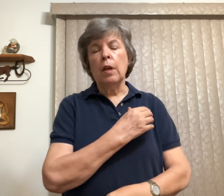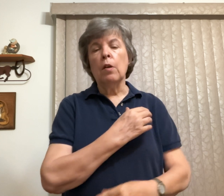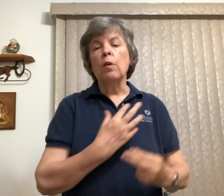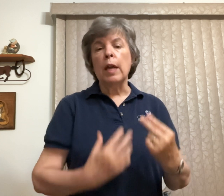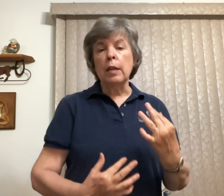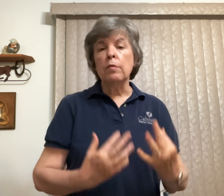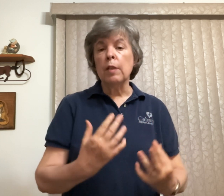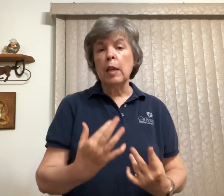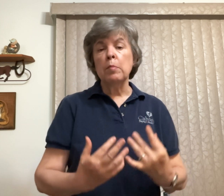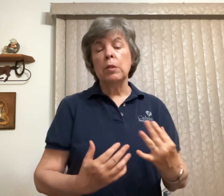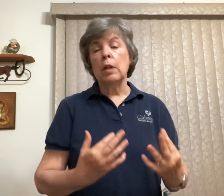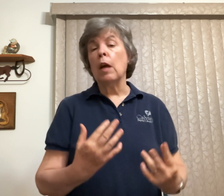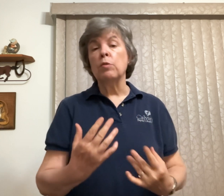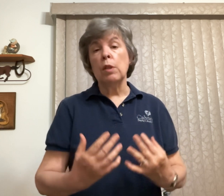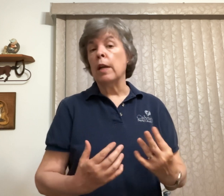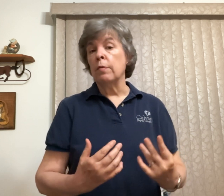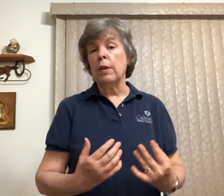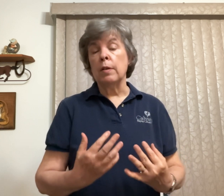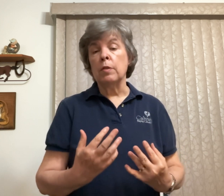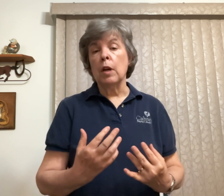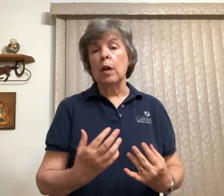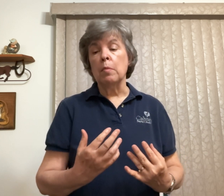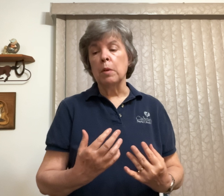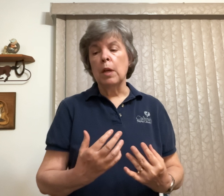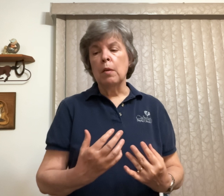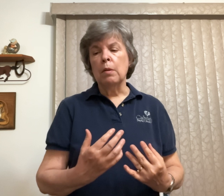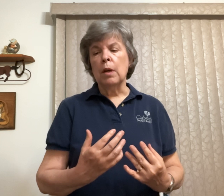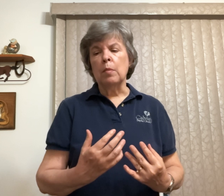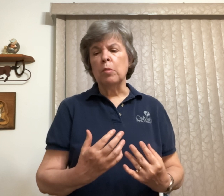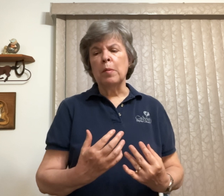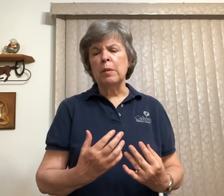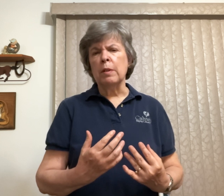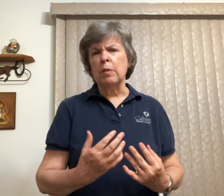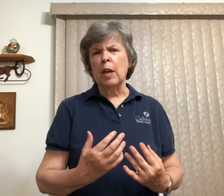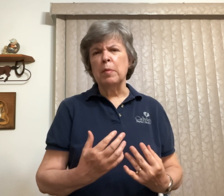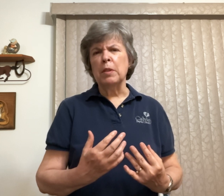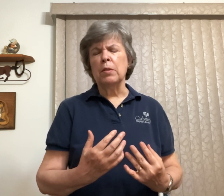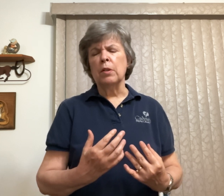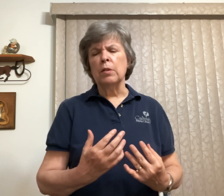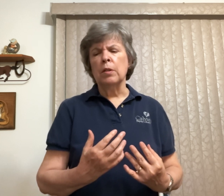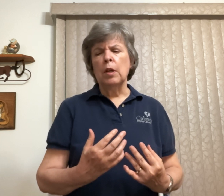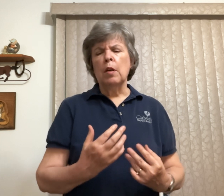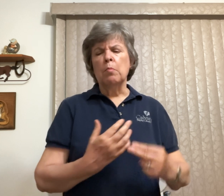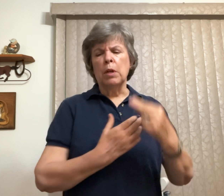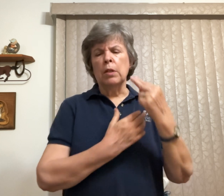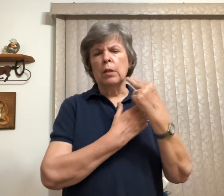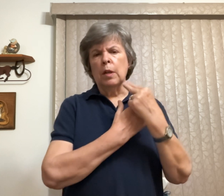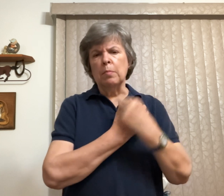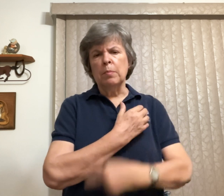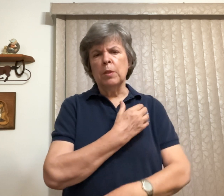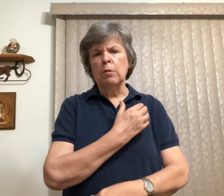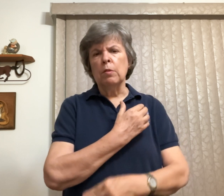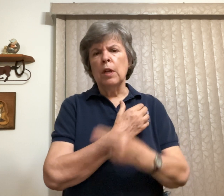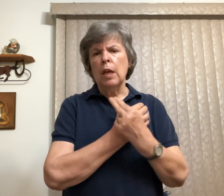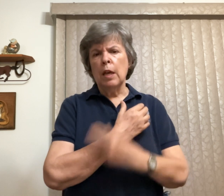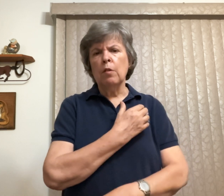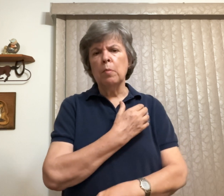hell and flames. And I'll do that if I have time. Probably don't have time in this song. But so